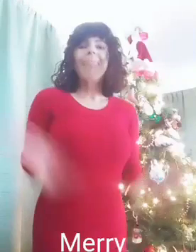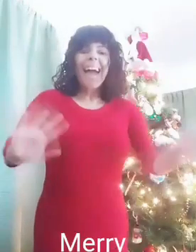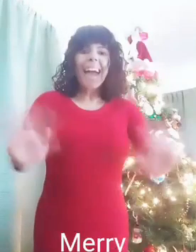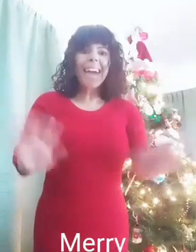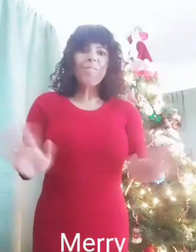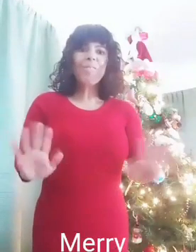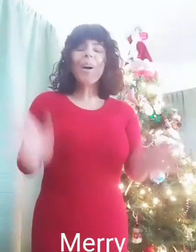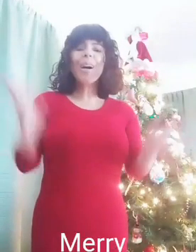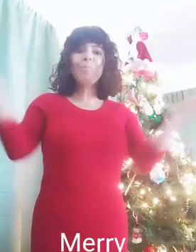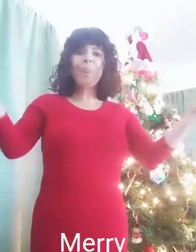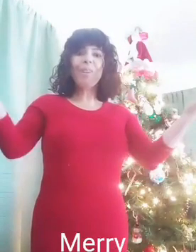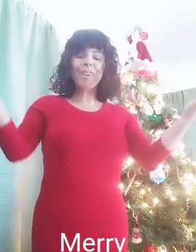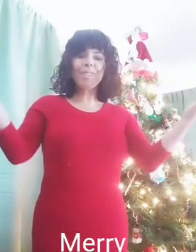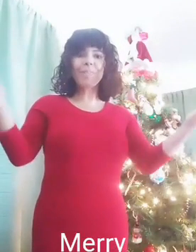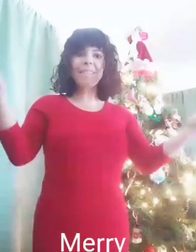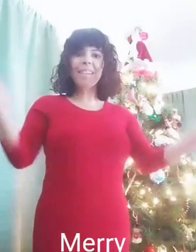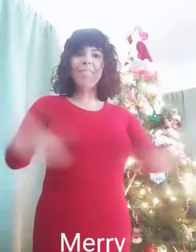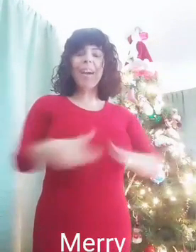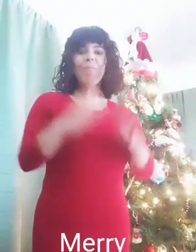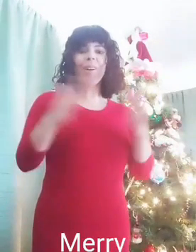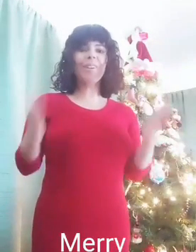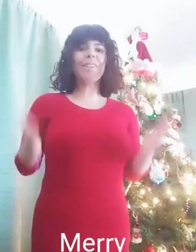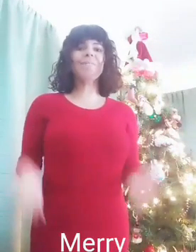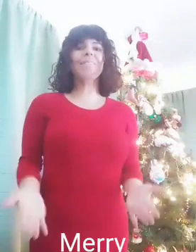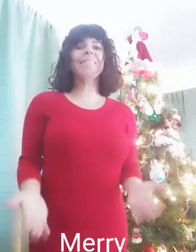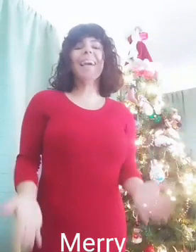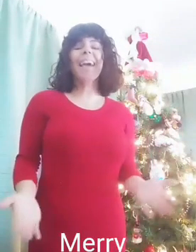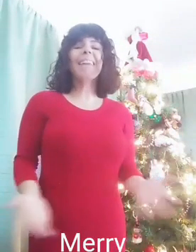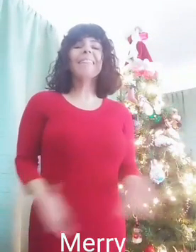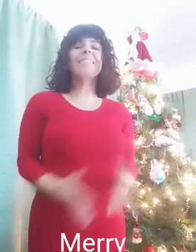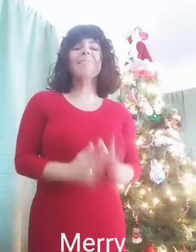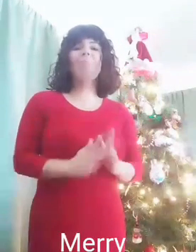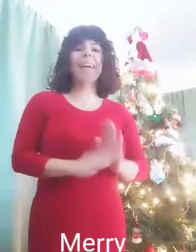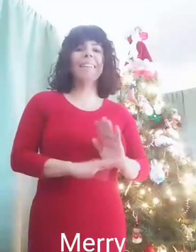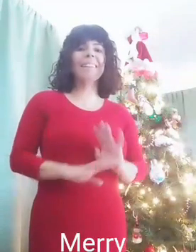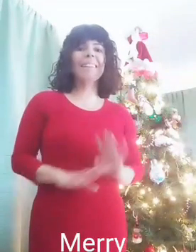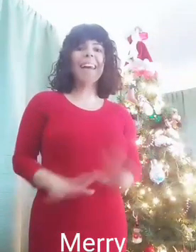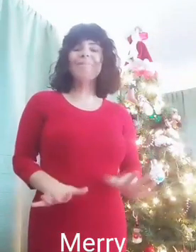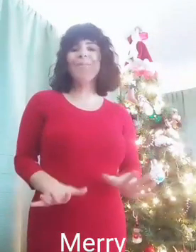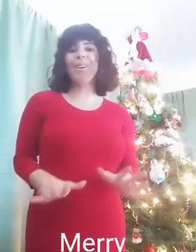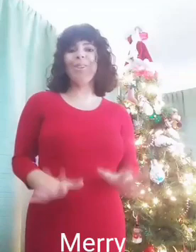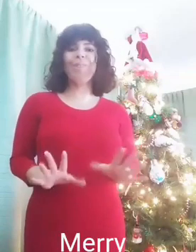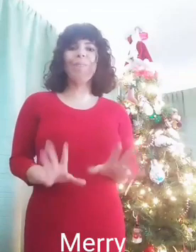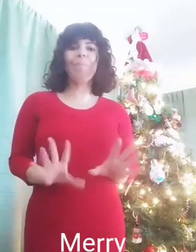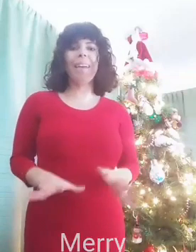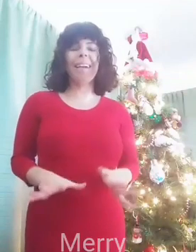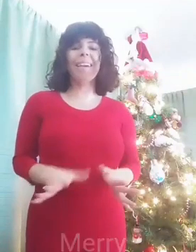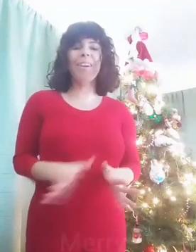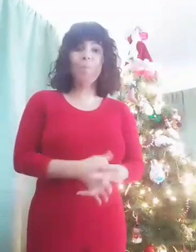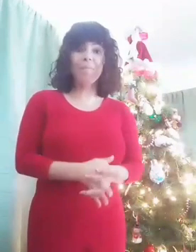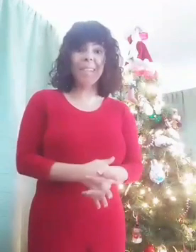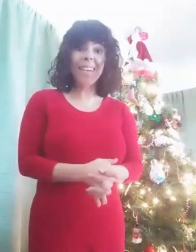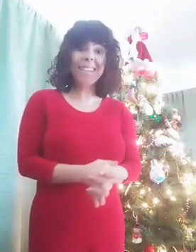Hey everyone! Merry Christmas Eve and Merry Christmas Day! This is my last video. We made it! Can you believe it?